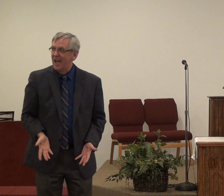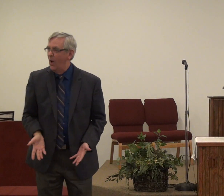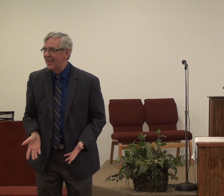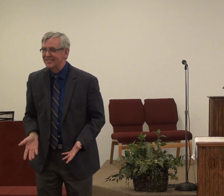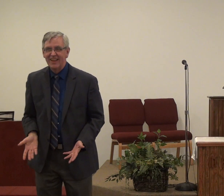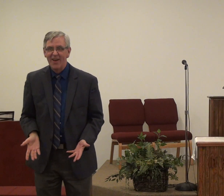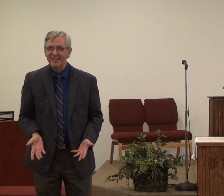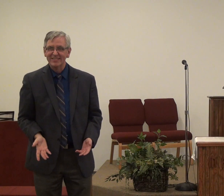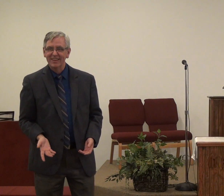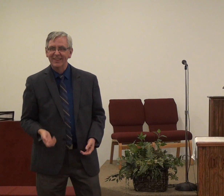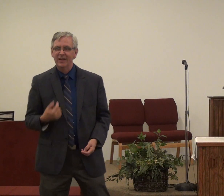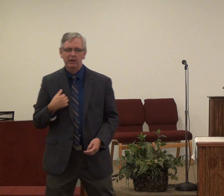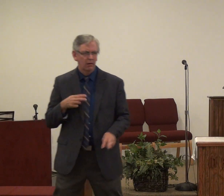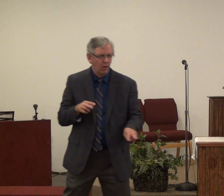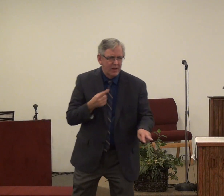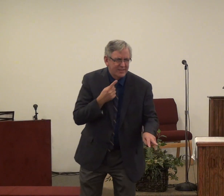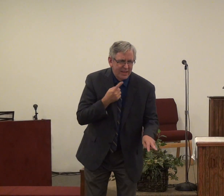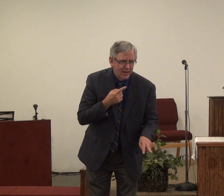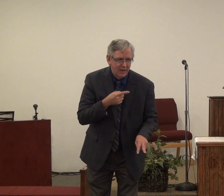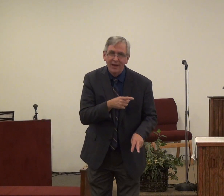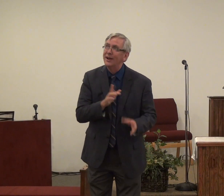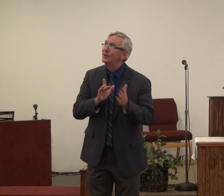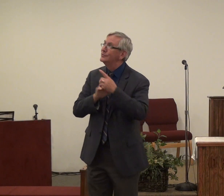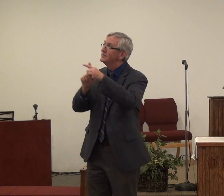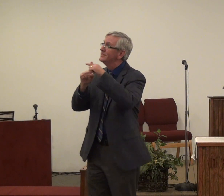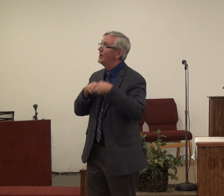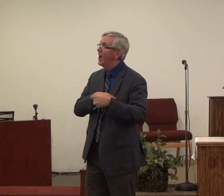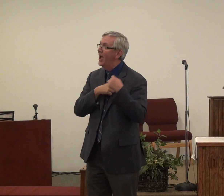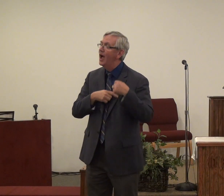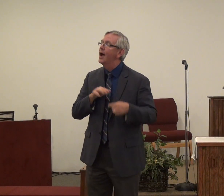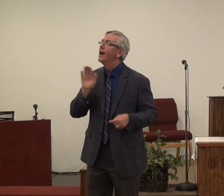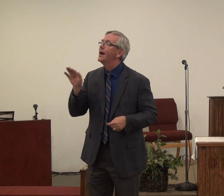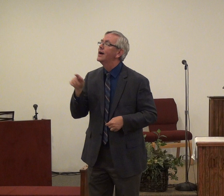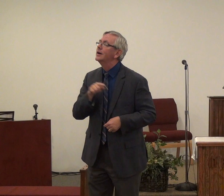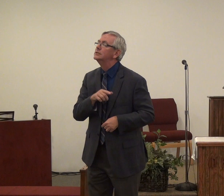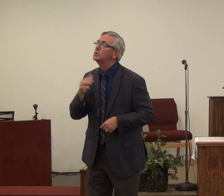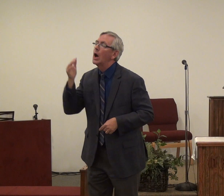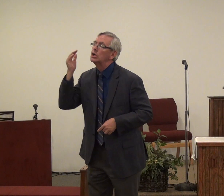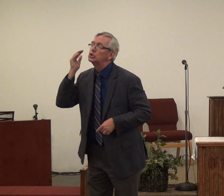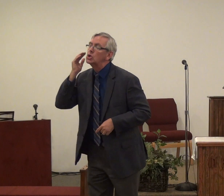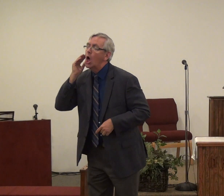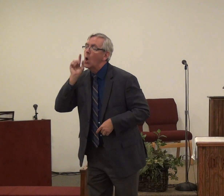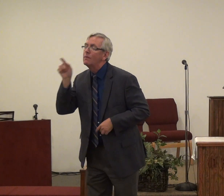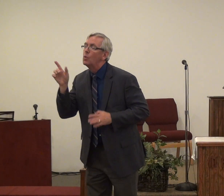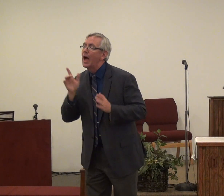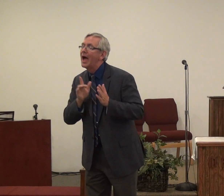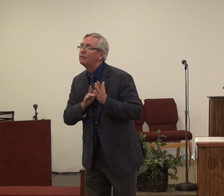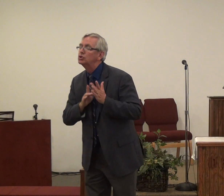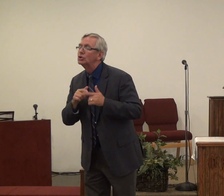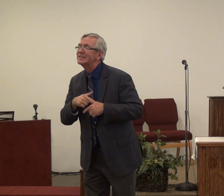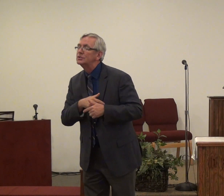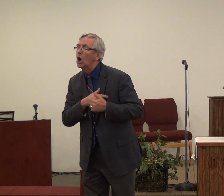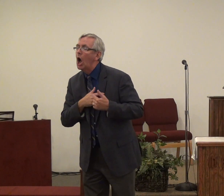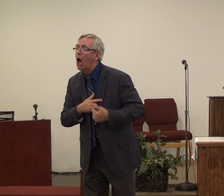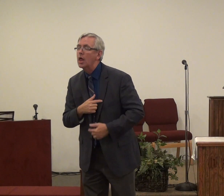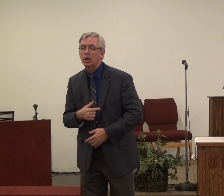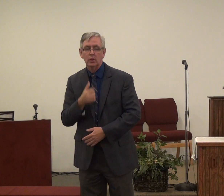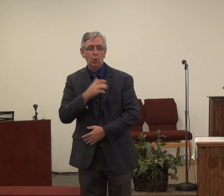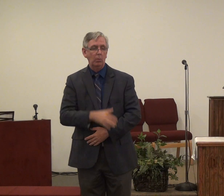what she said. She said, what'd she say? And I saw that she asked me, I said, she wants to know if you have Jesus in your heart. Do you have Jesus